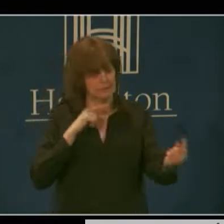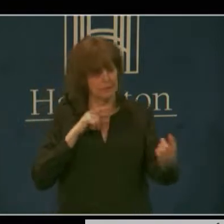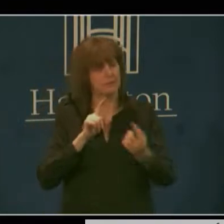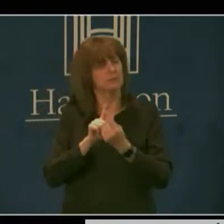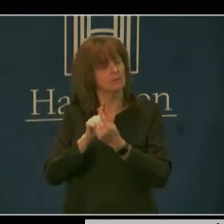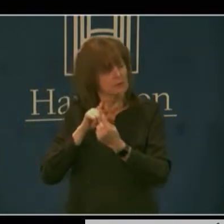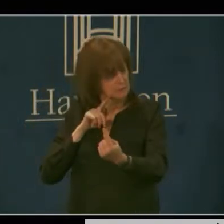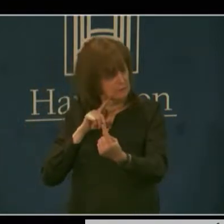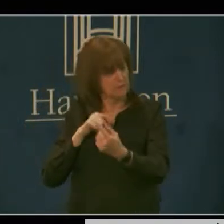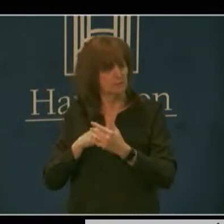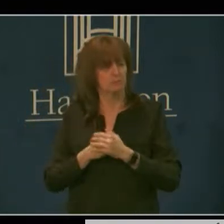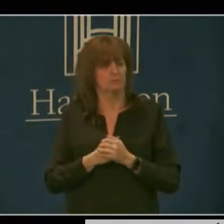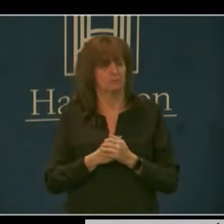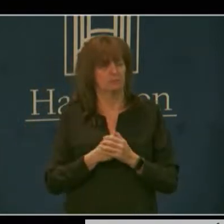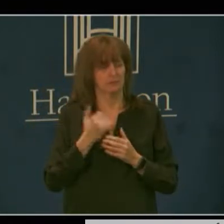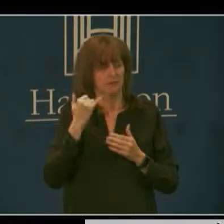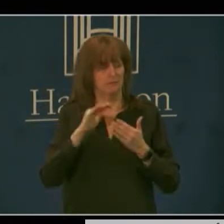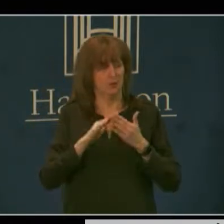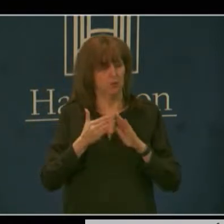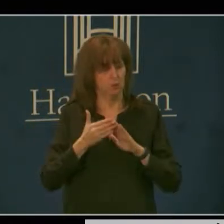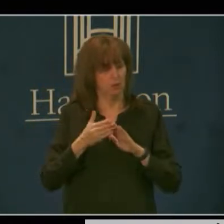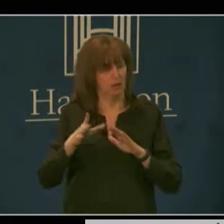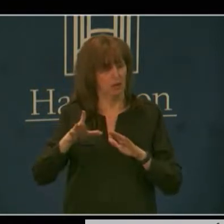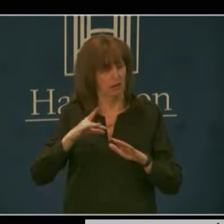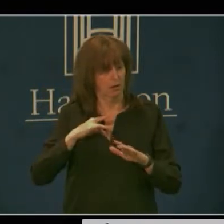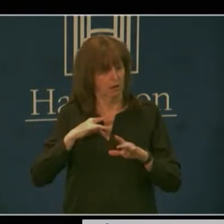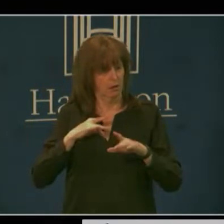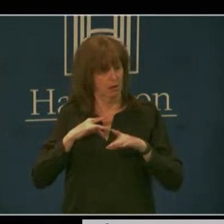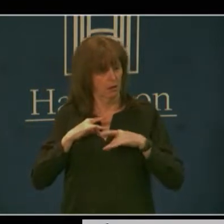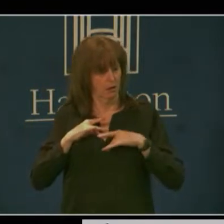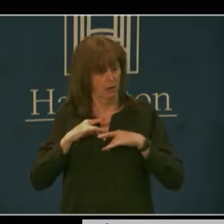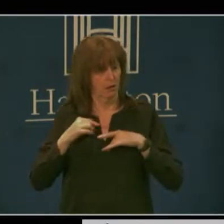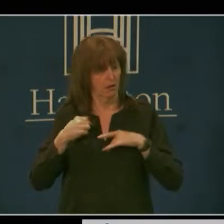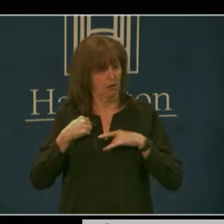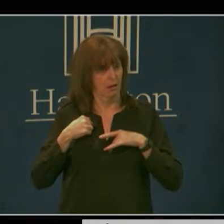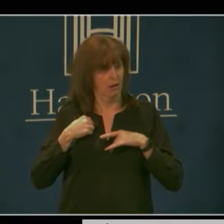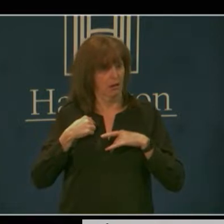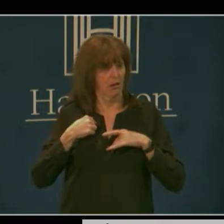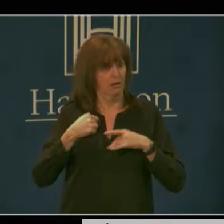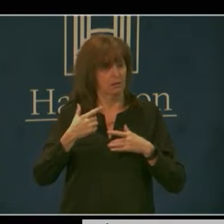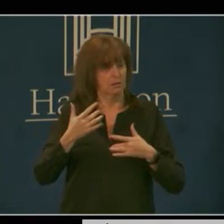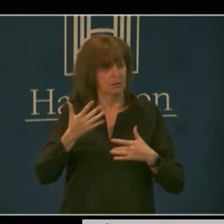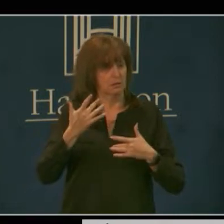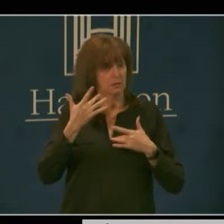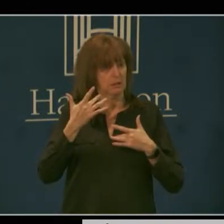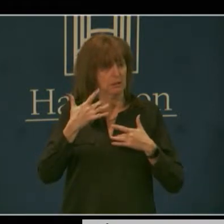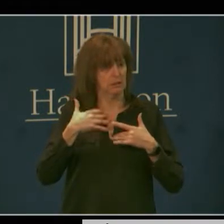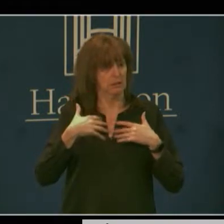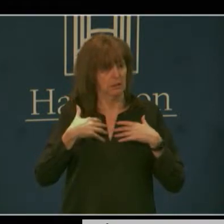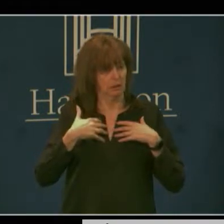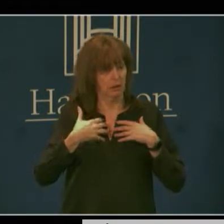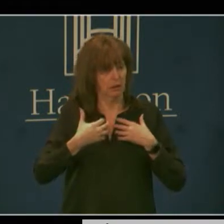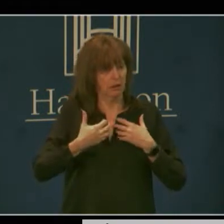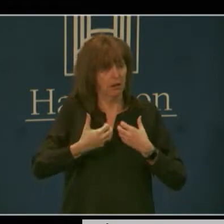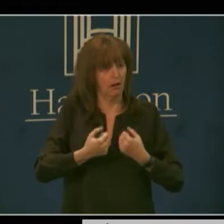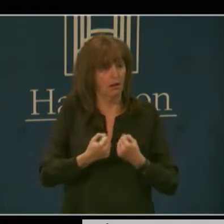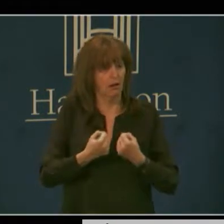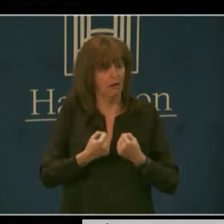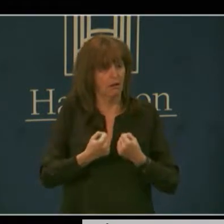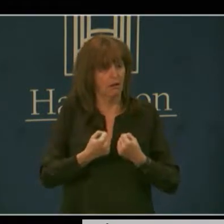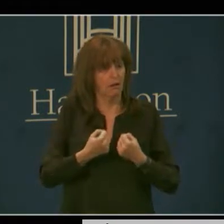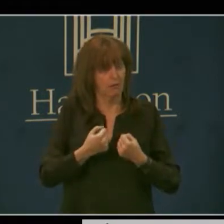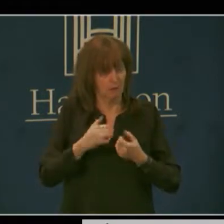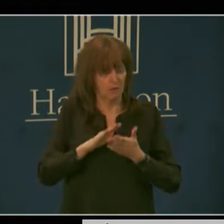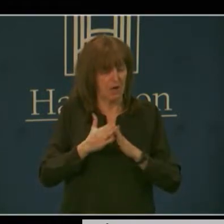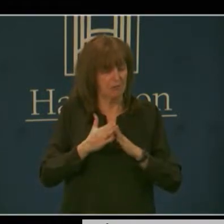virus, fight the virus off, and become immune to the virus, because ultimately we're going to need a reasonable portion of the